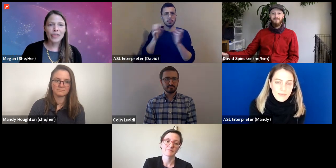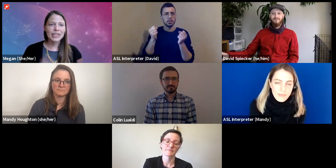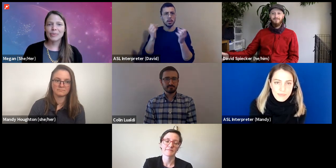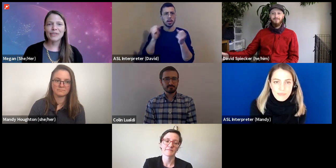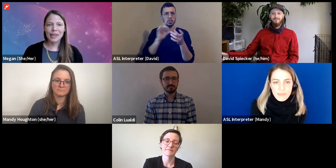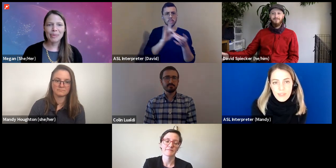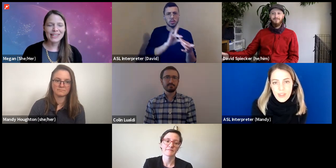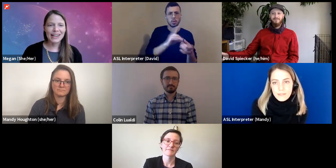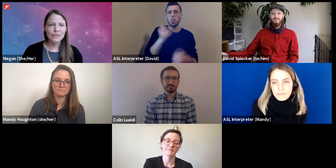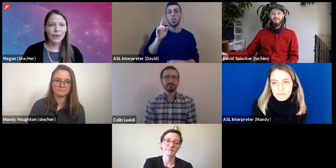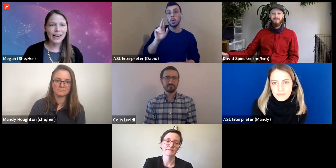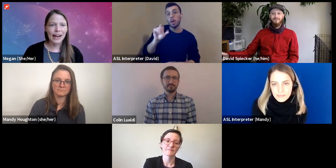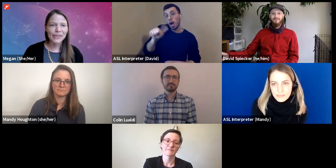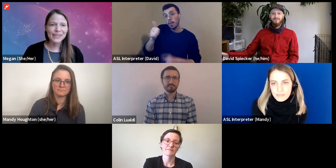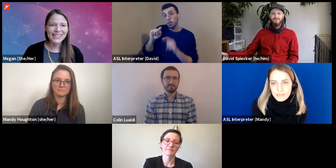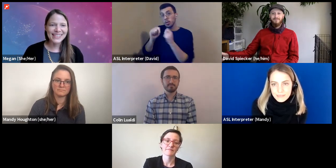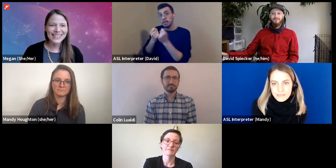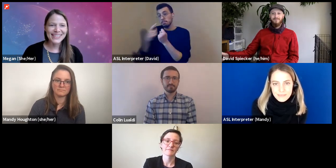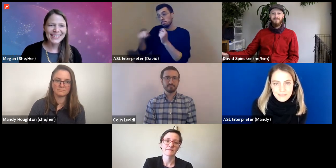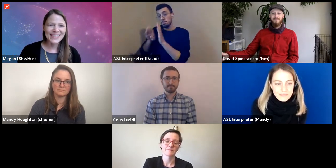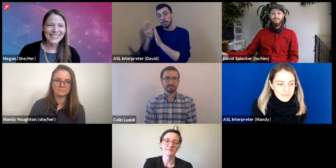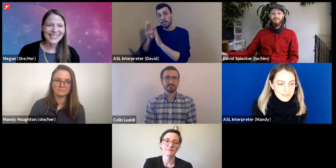are other teams developing signs for right now?